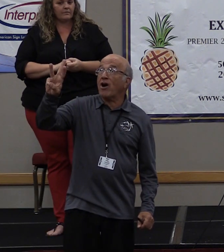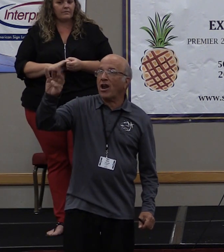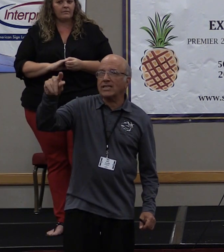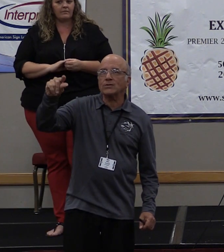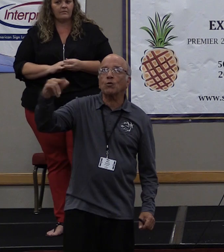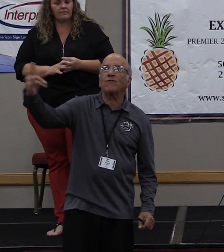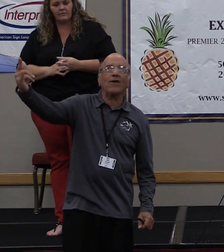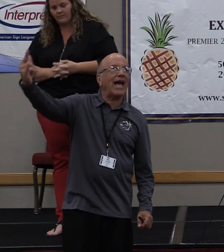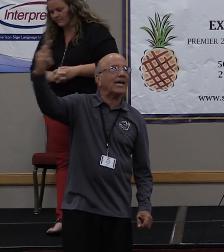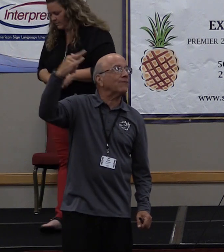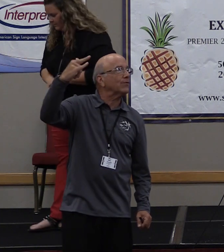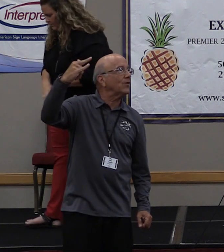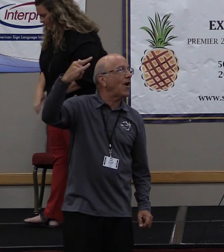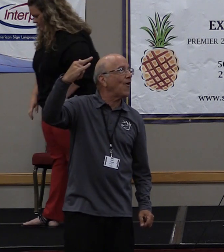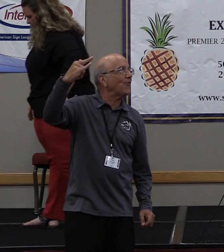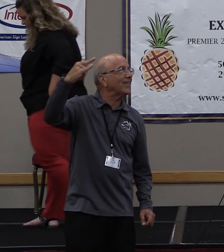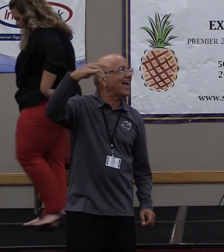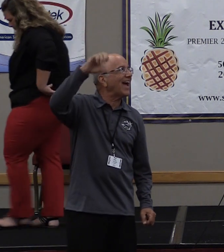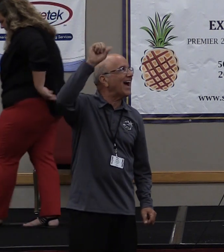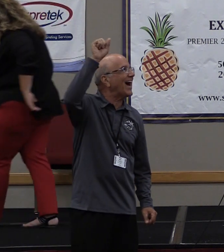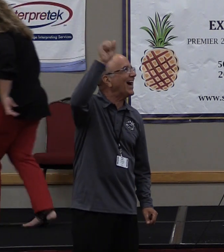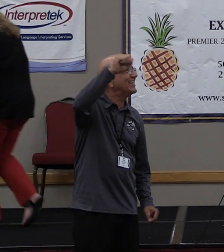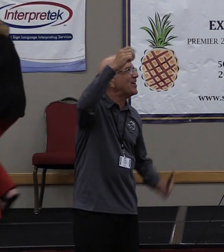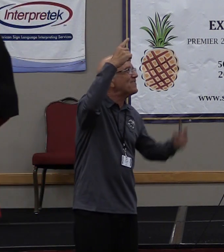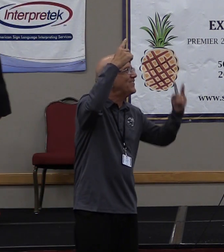Critical drawing, like,